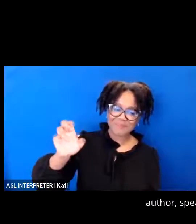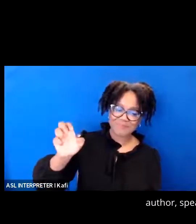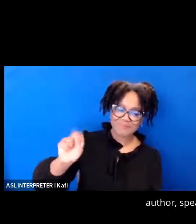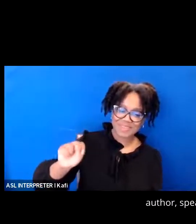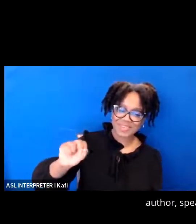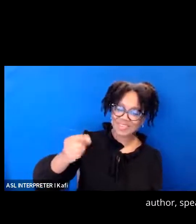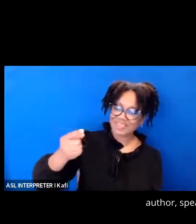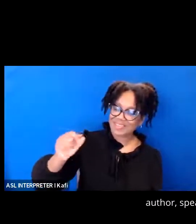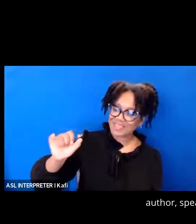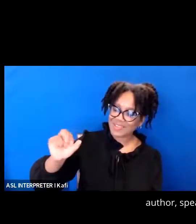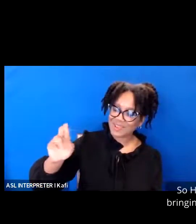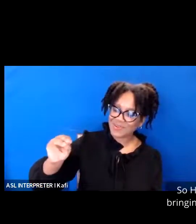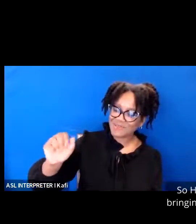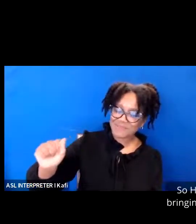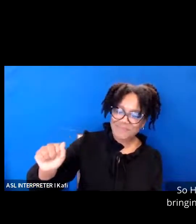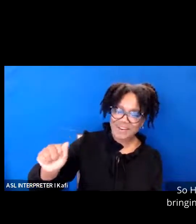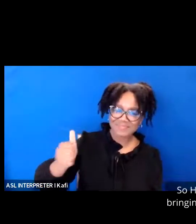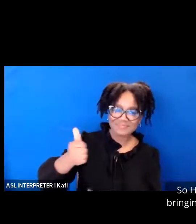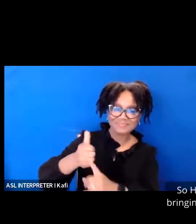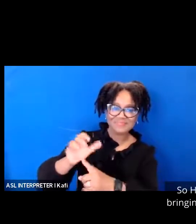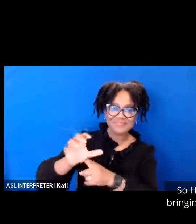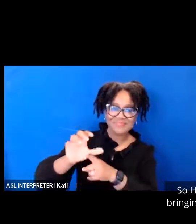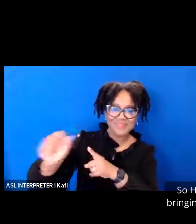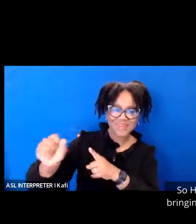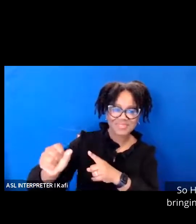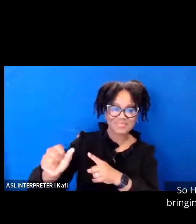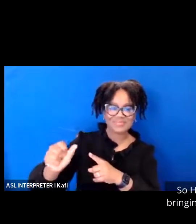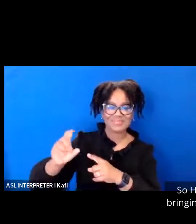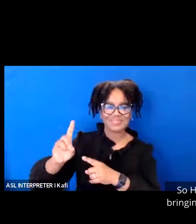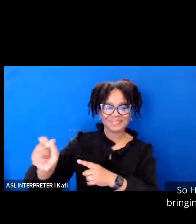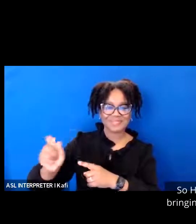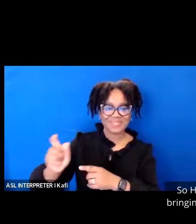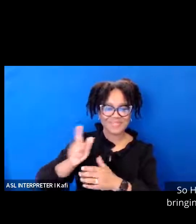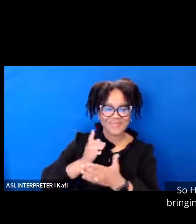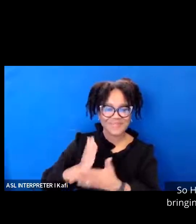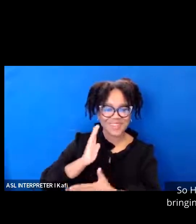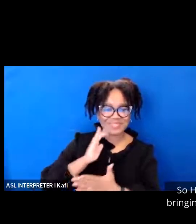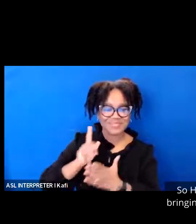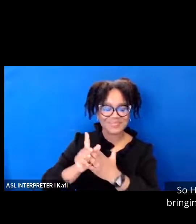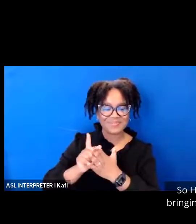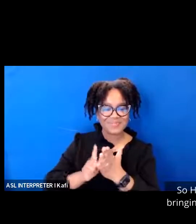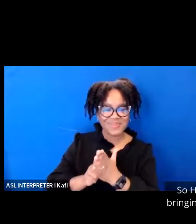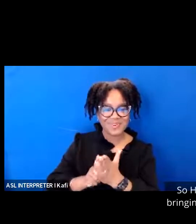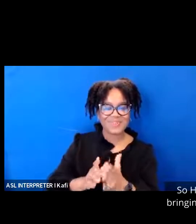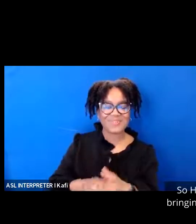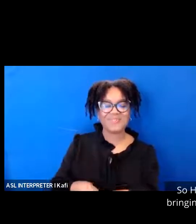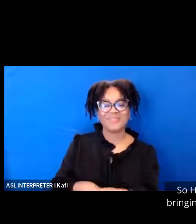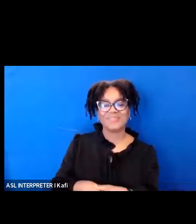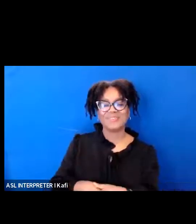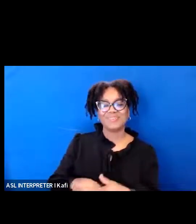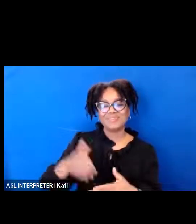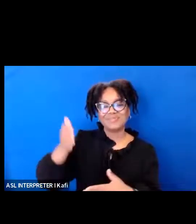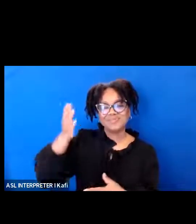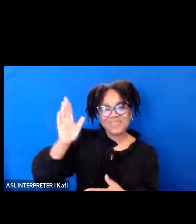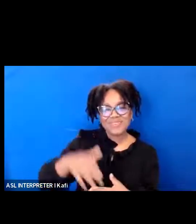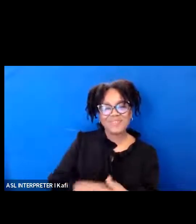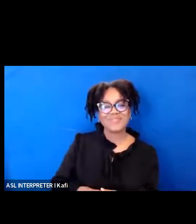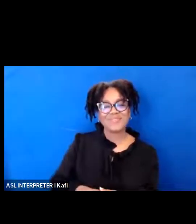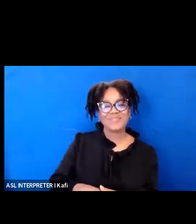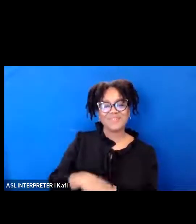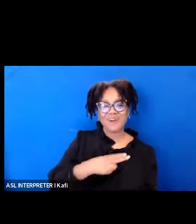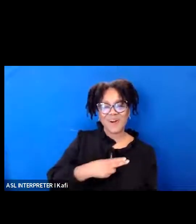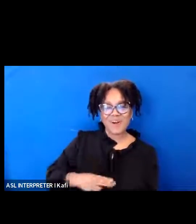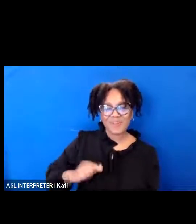alumni of harvard so haben i'm i'm working on bringing you to the stage now